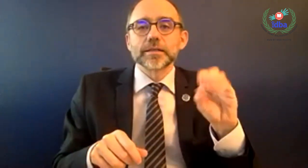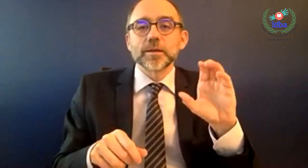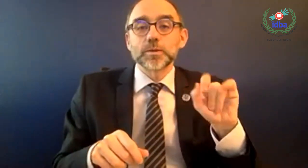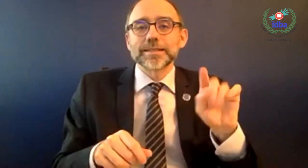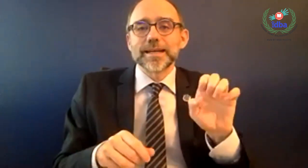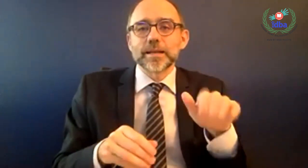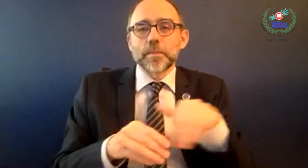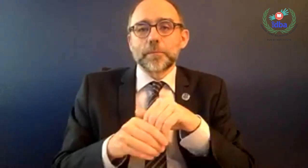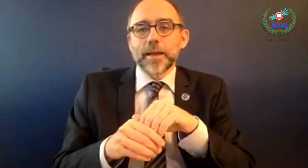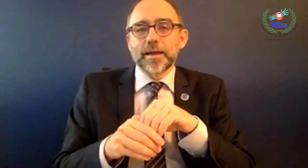Deaf,